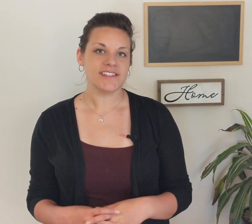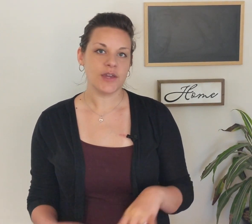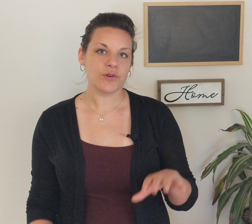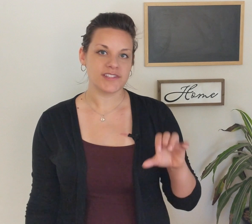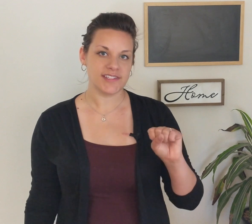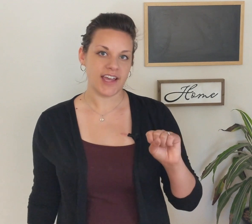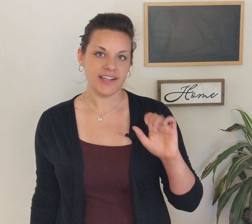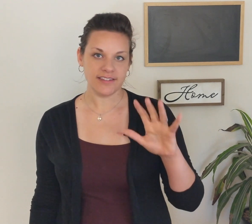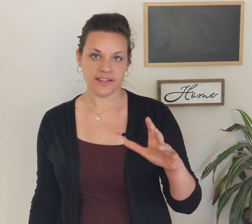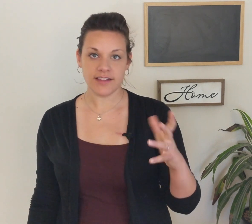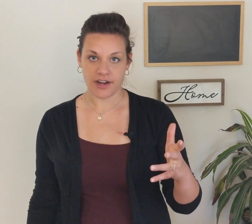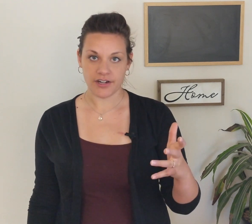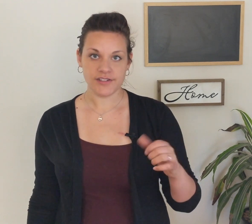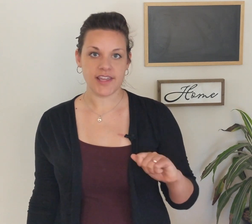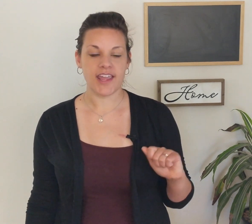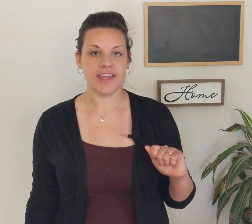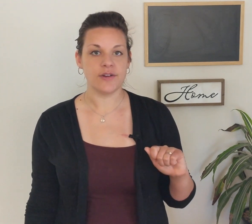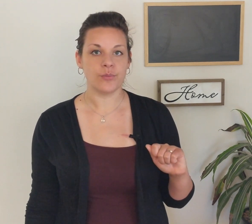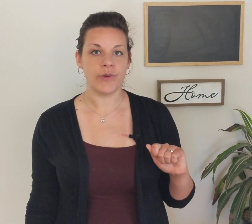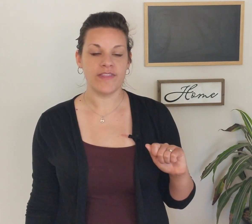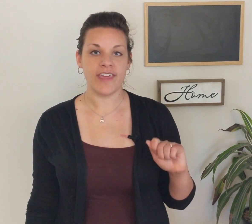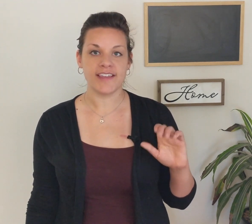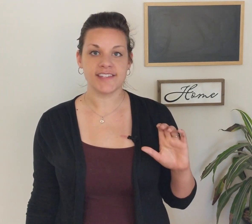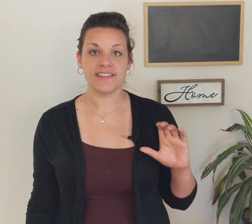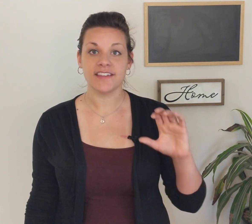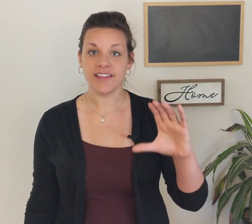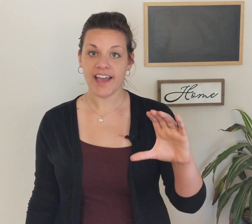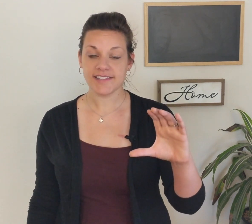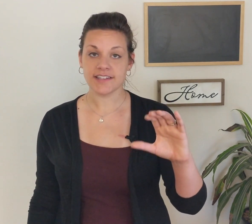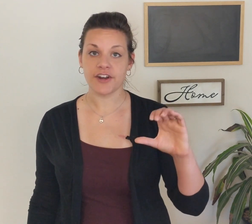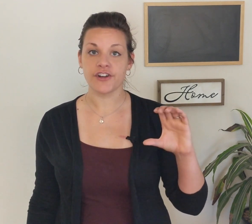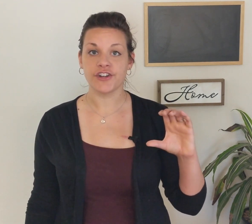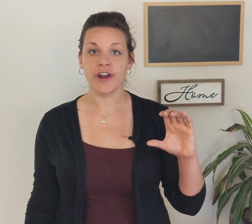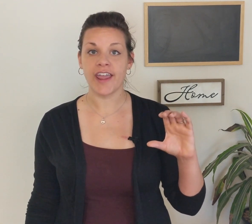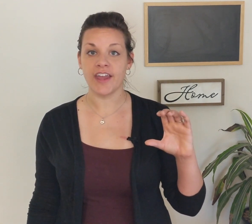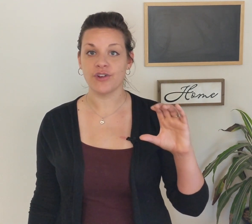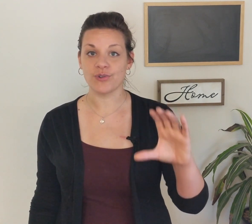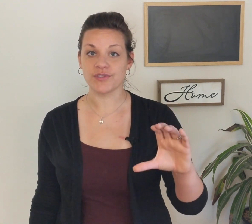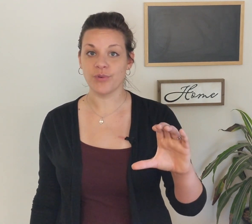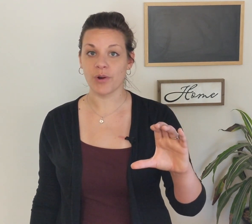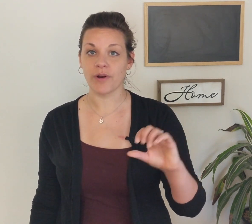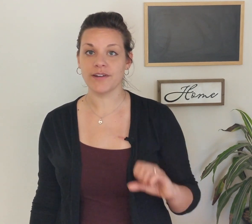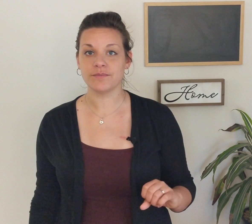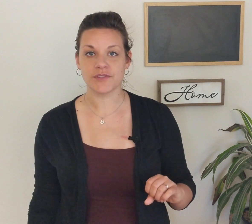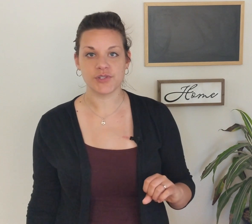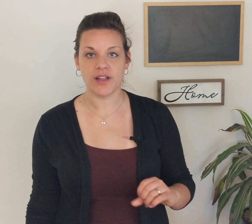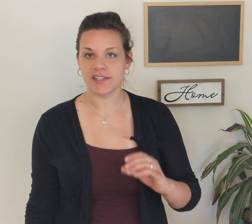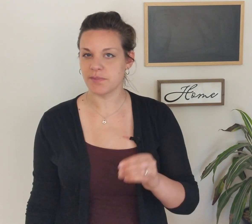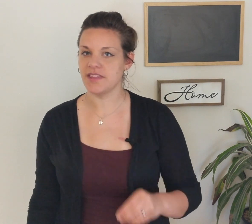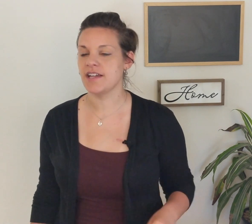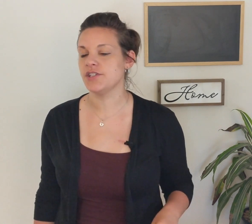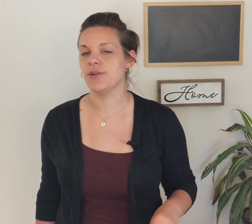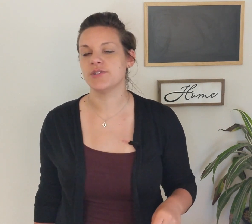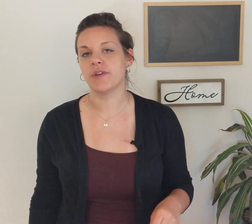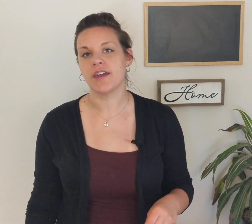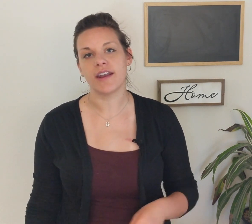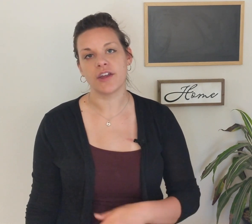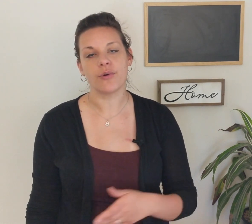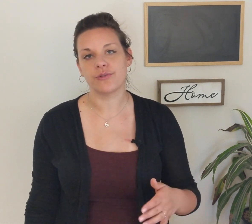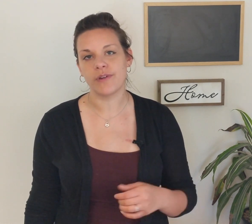will sign the letters, and when they sign the last letter, your hand goes forward. So I'll explain that to you as we kind of go through each